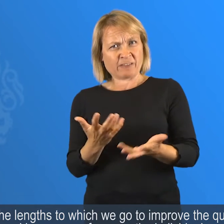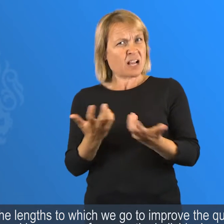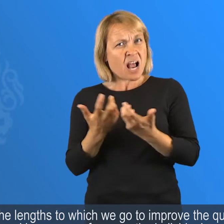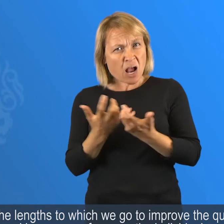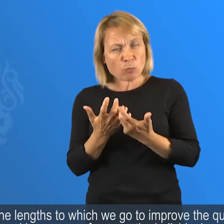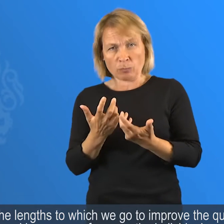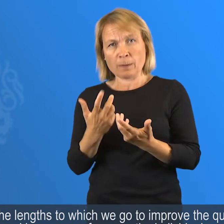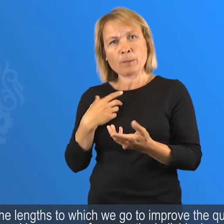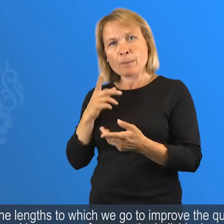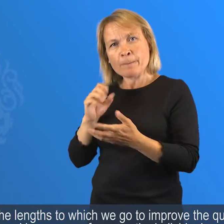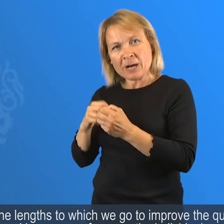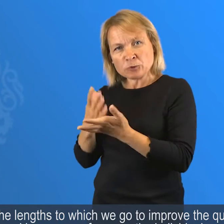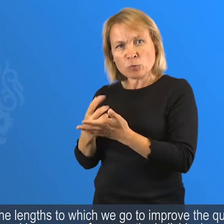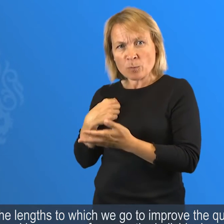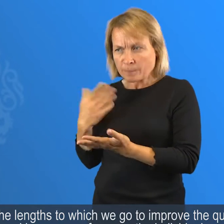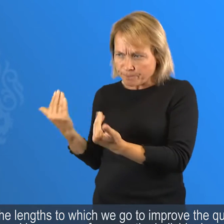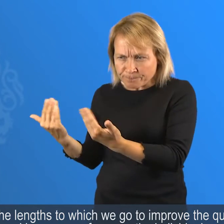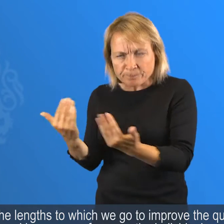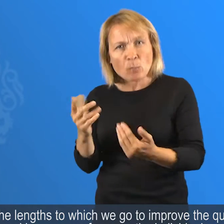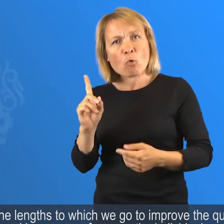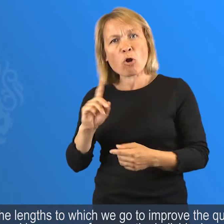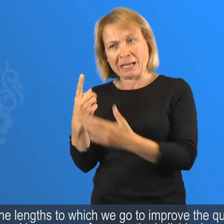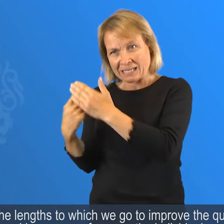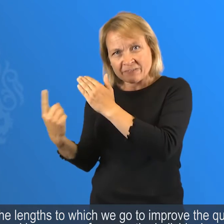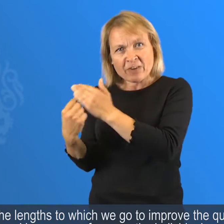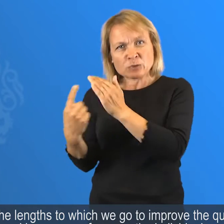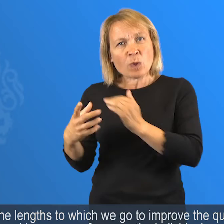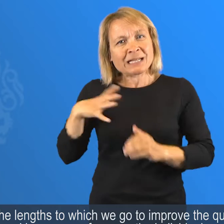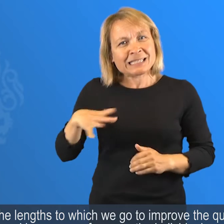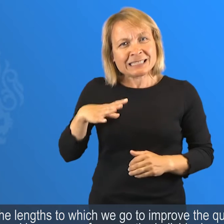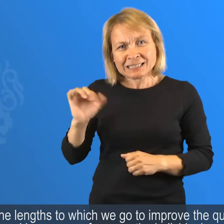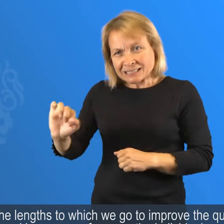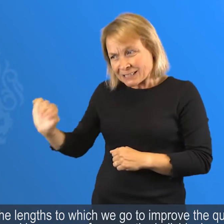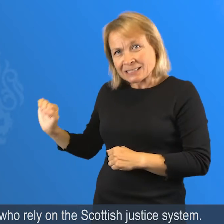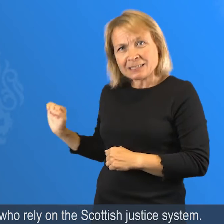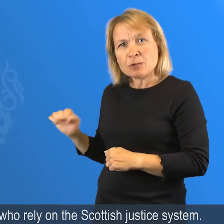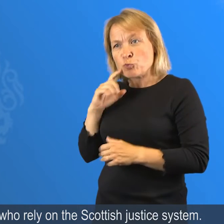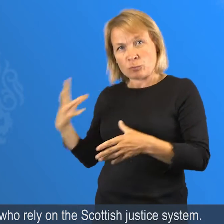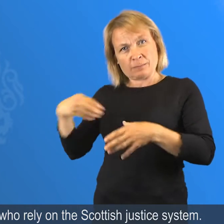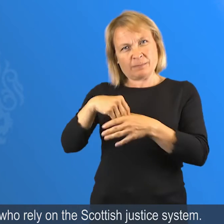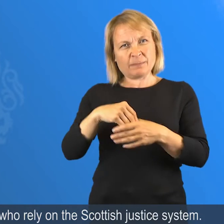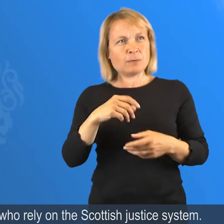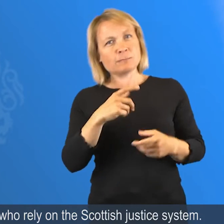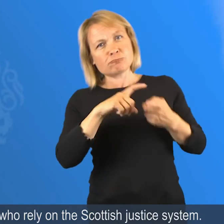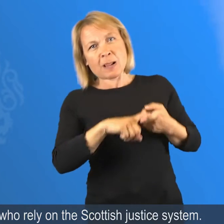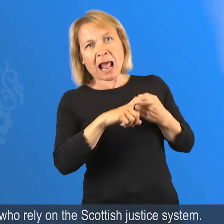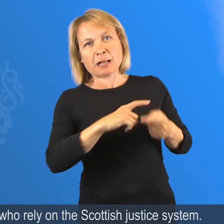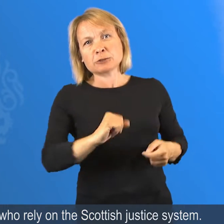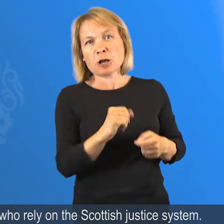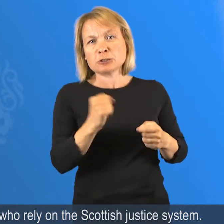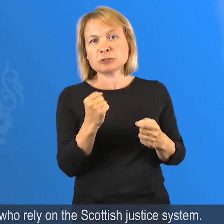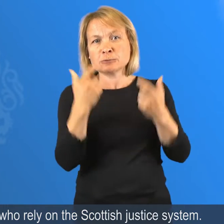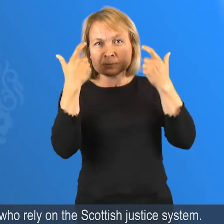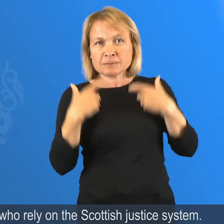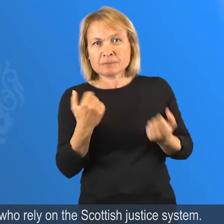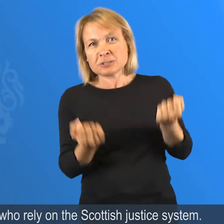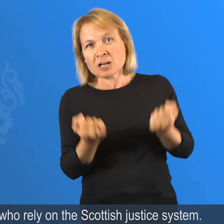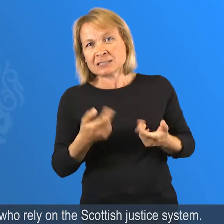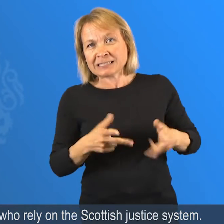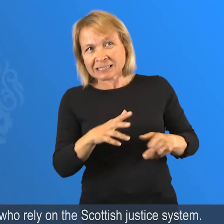to which we go to improve the quality of our service by making sure we focus on the individual needs of those who rely on the